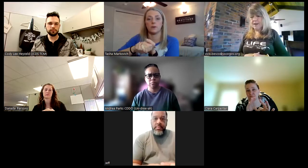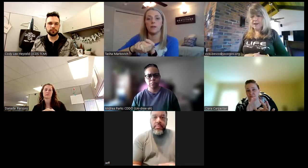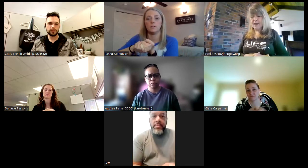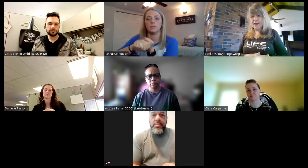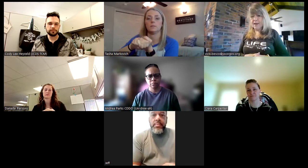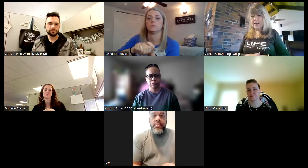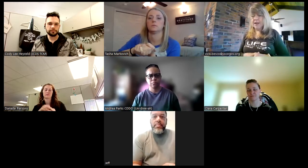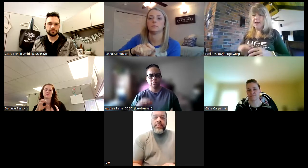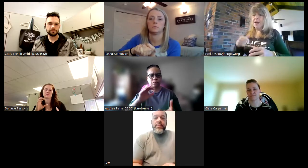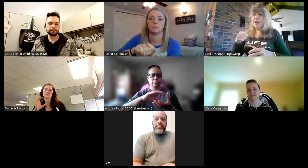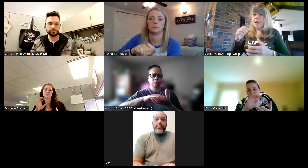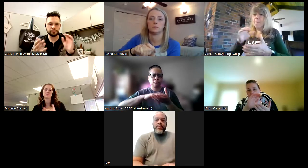Married.